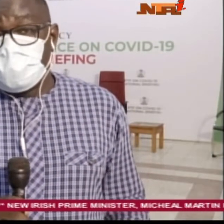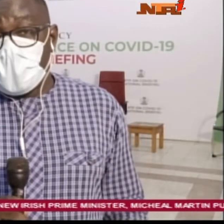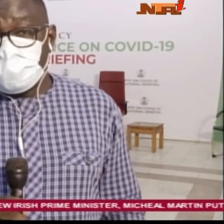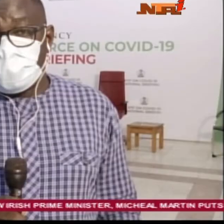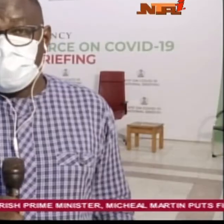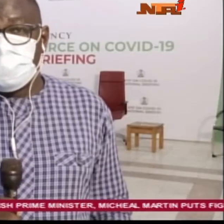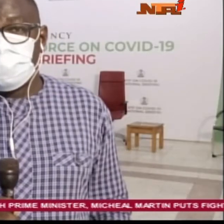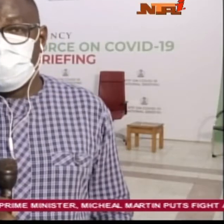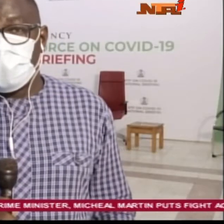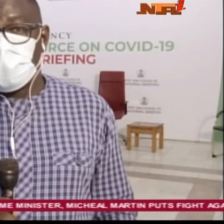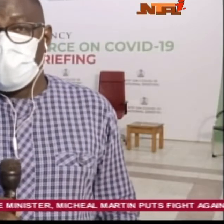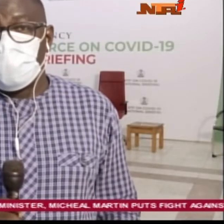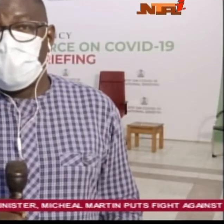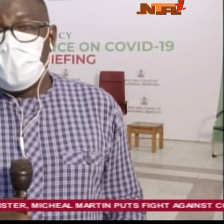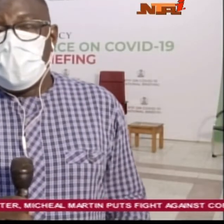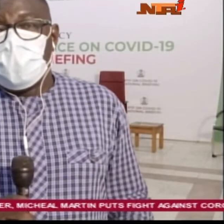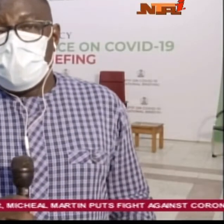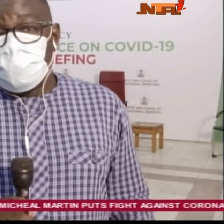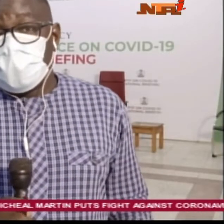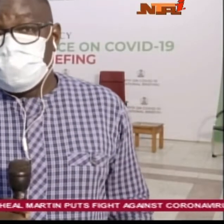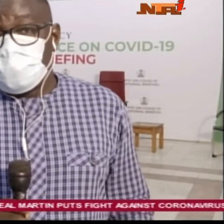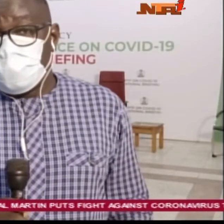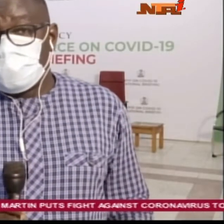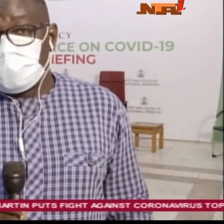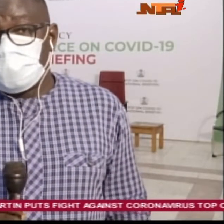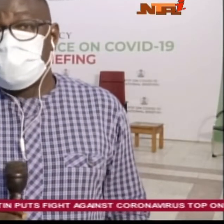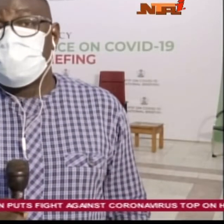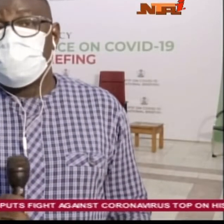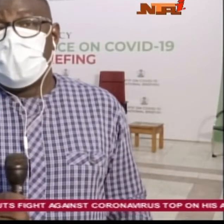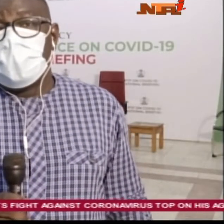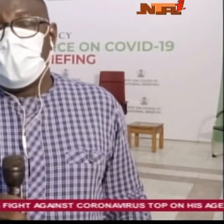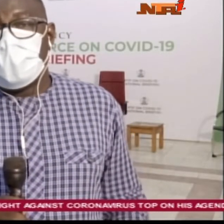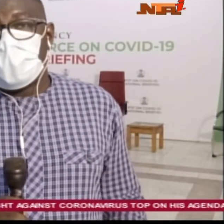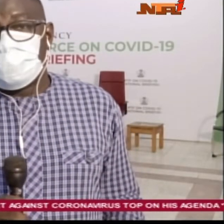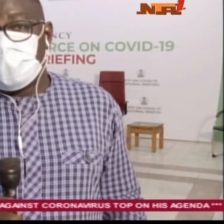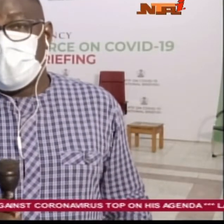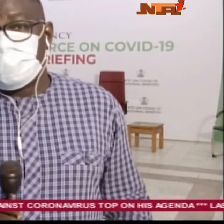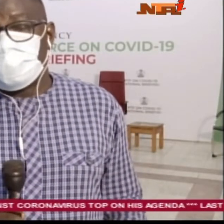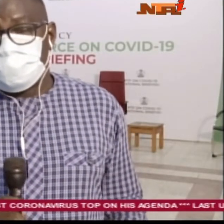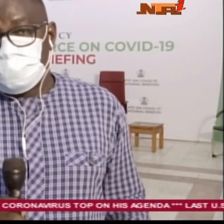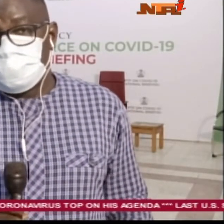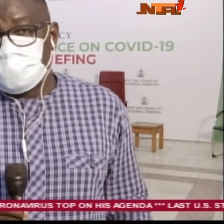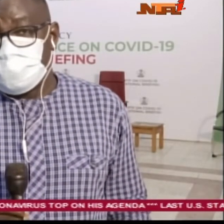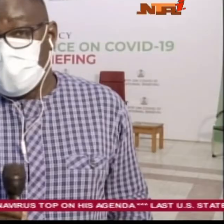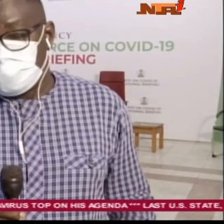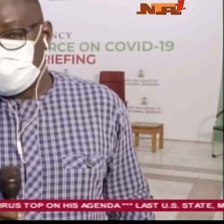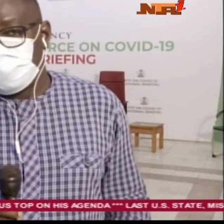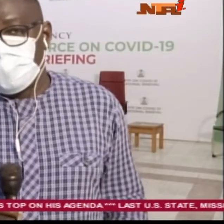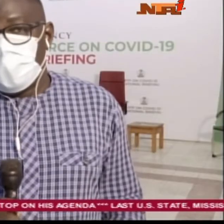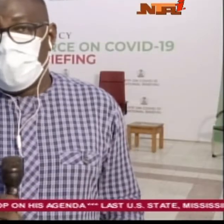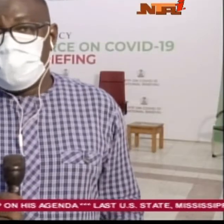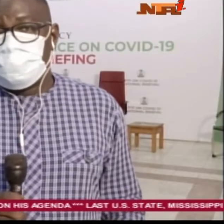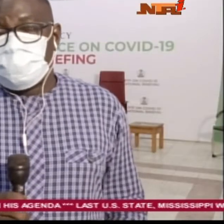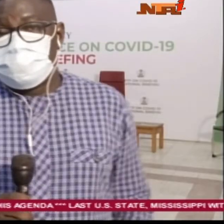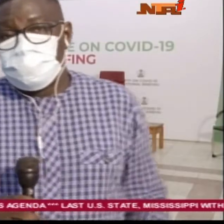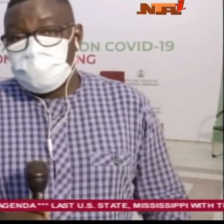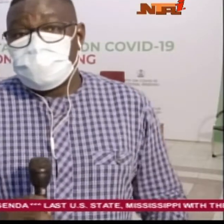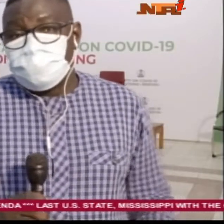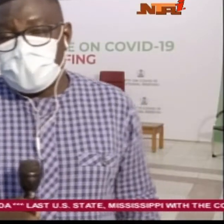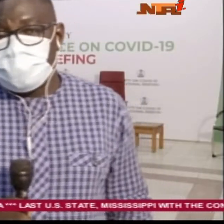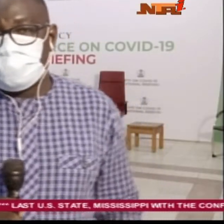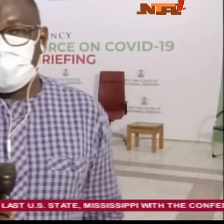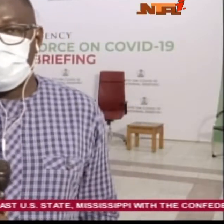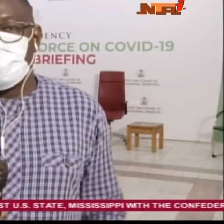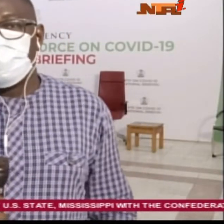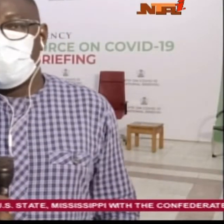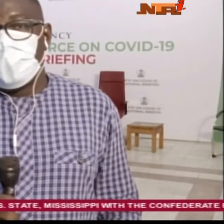existing guidelines for government offices as well as churches and mosques, which